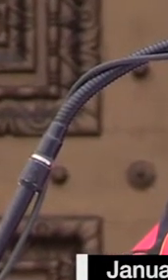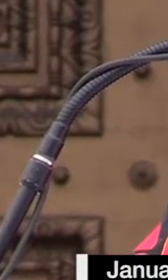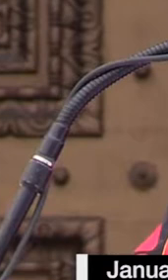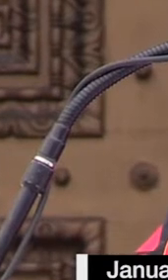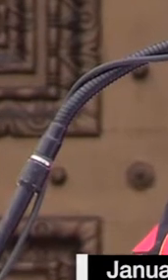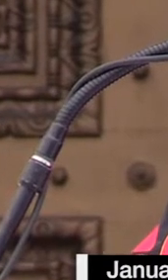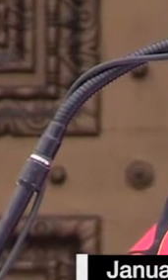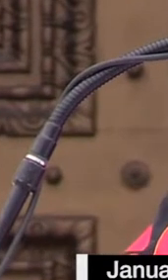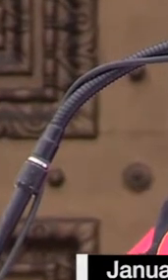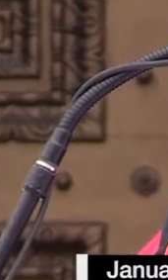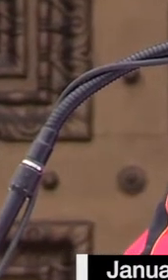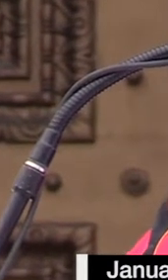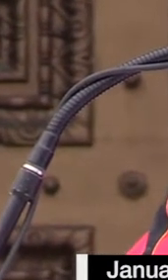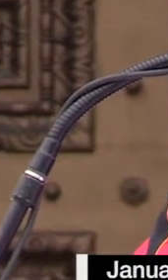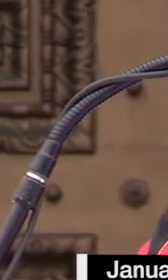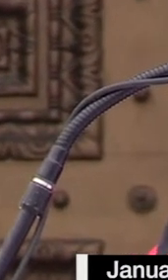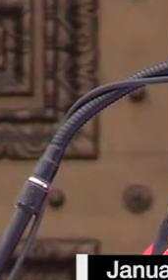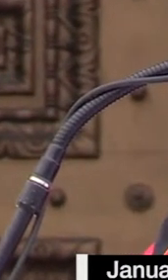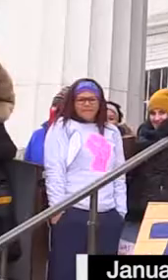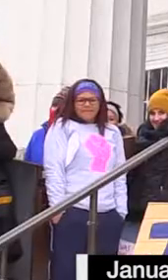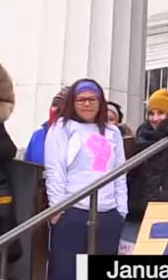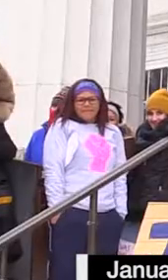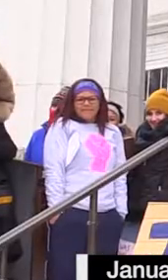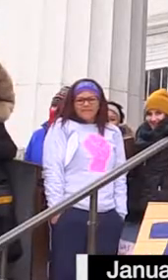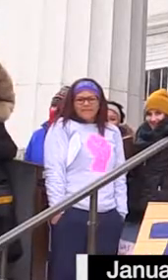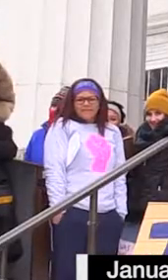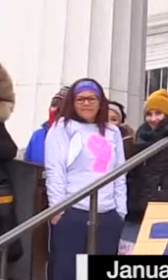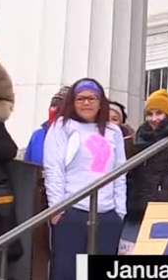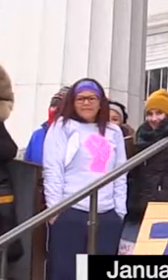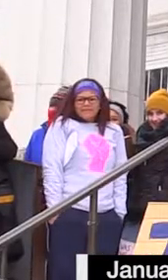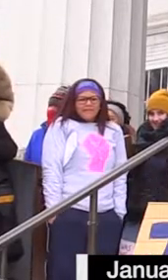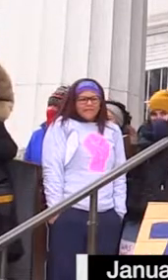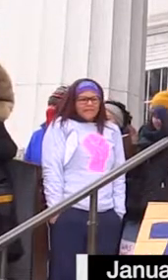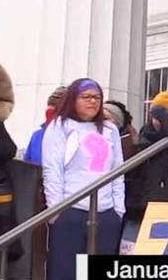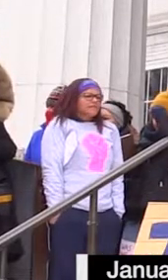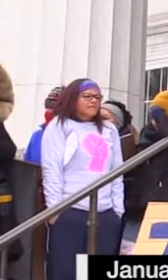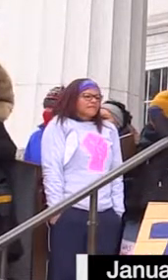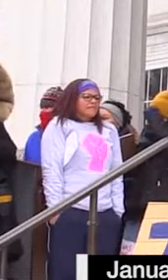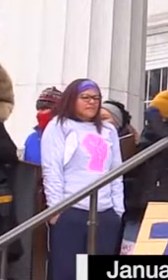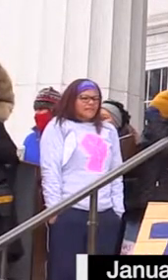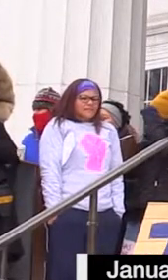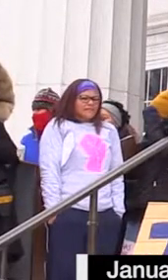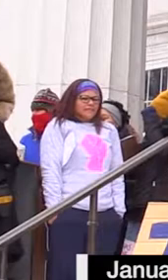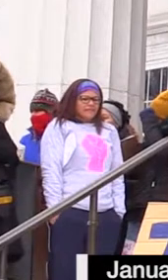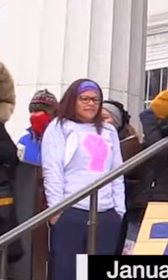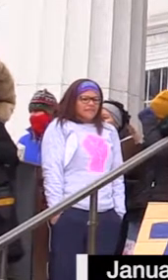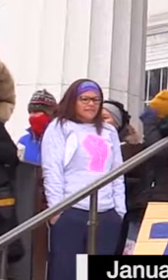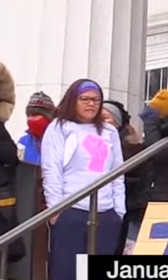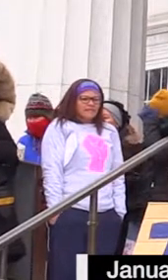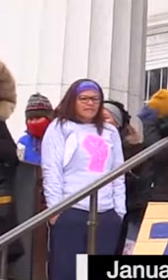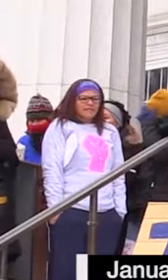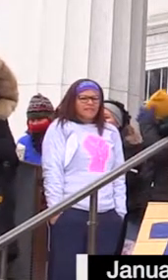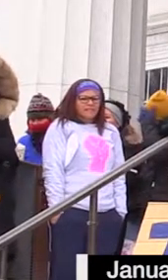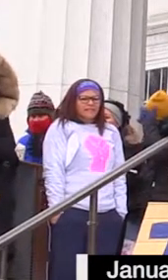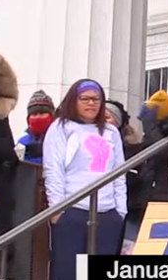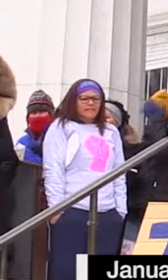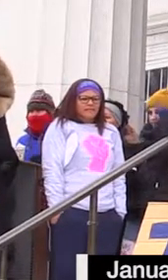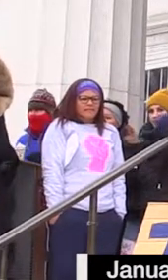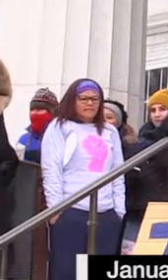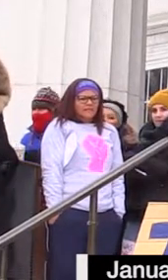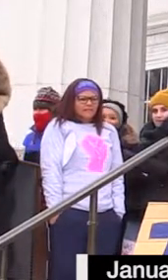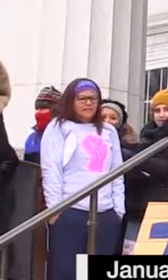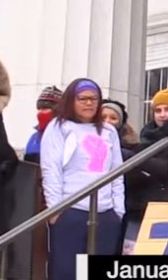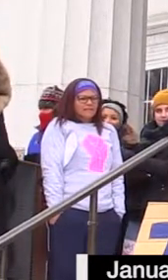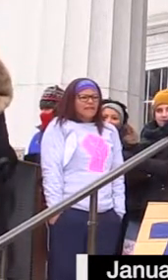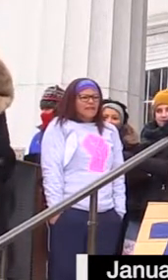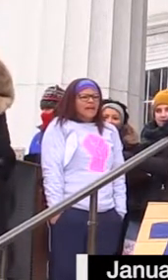be exactly as we are or want to be, and accept each other for that, and continue shouting with one voice as we're doing today. I